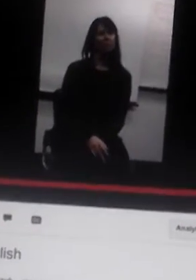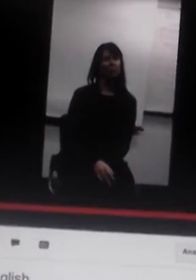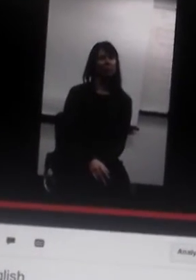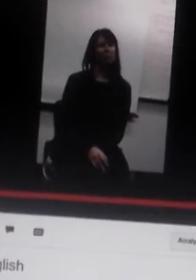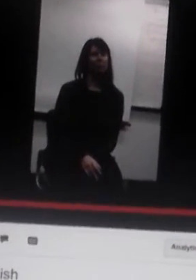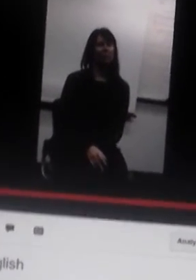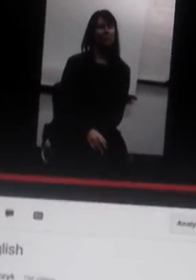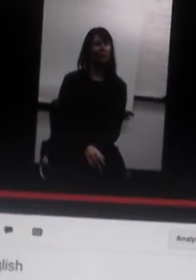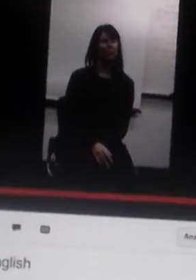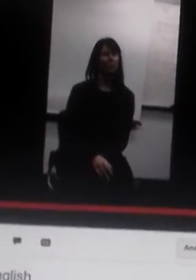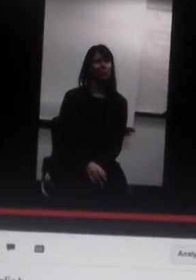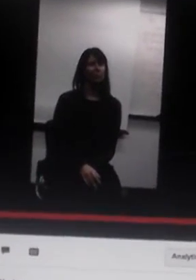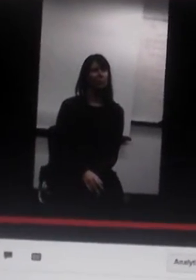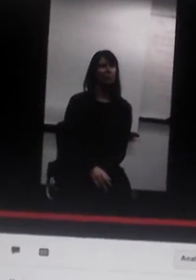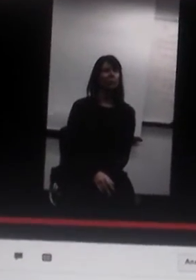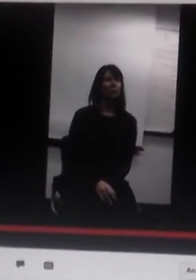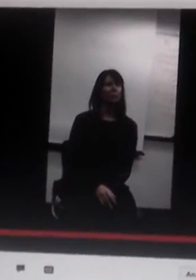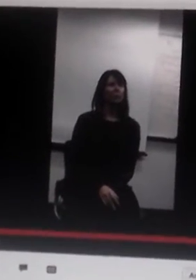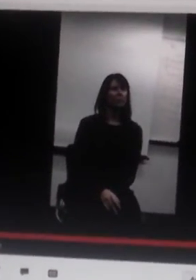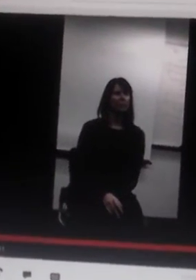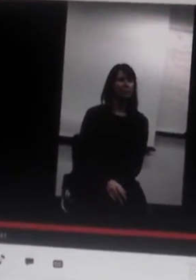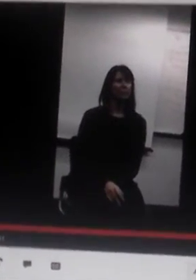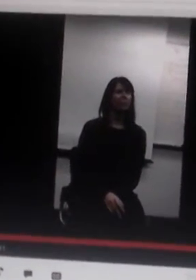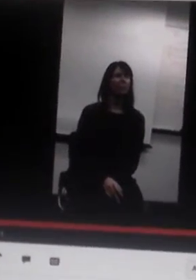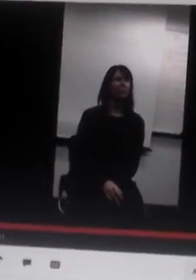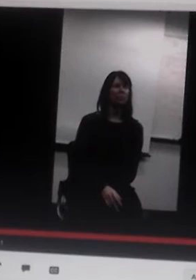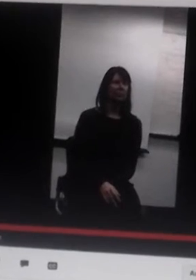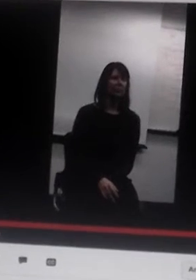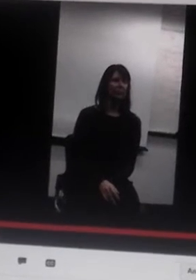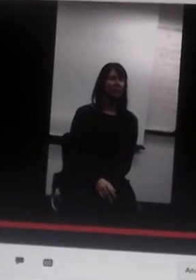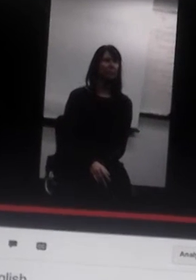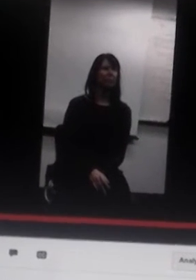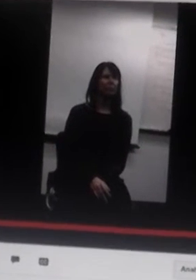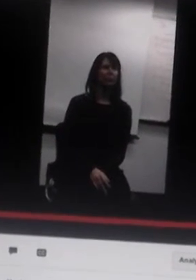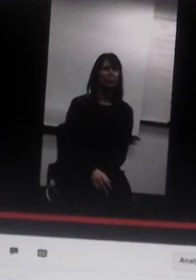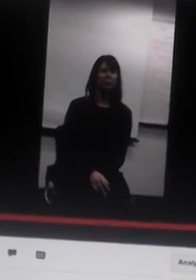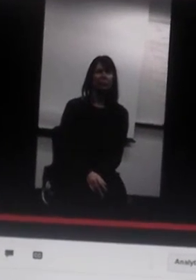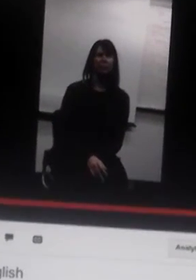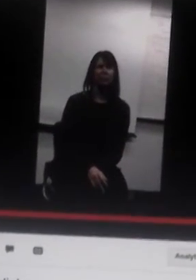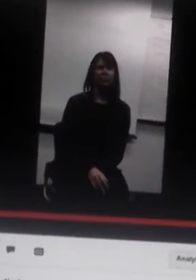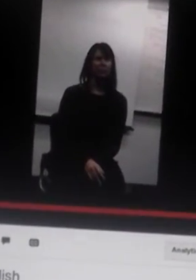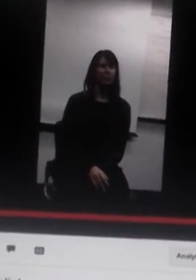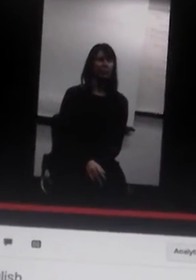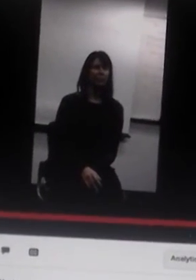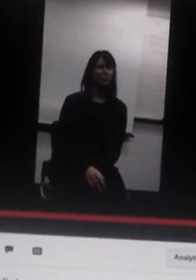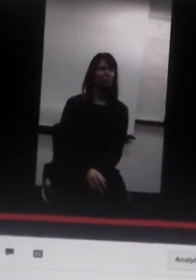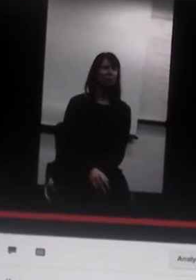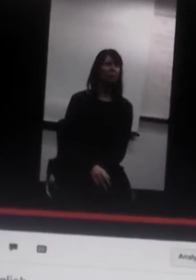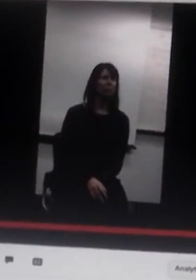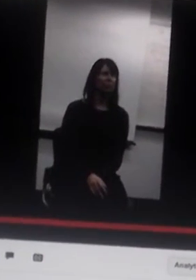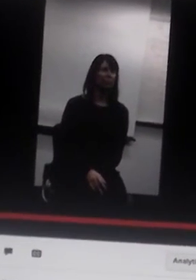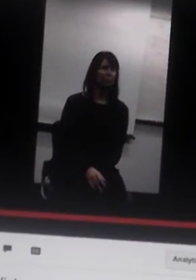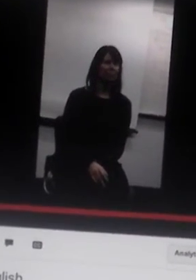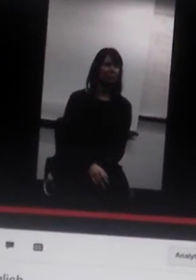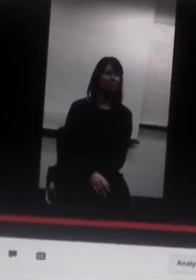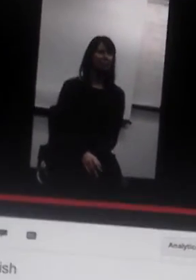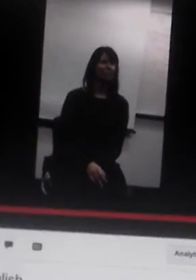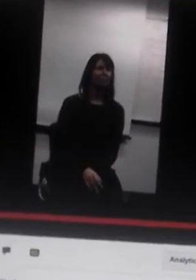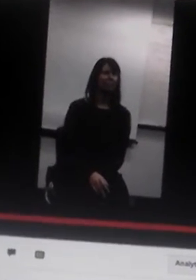back. As we were smiling at each other, I rolled down my window and threw my hearing aids out the window and